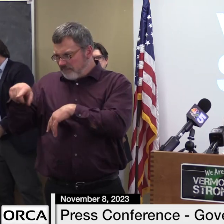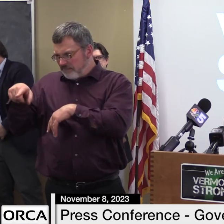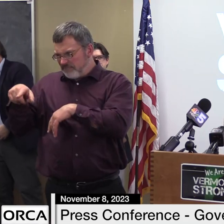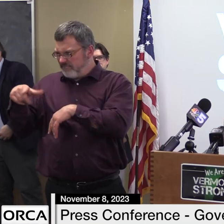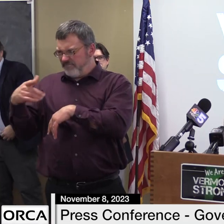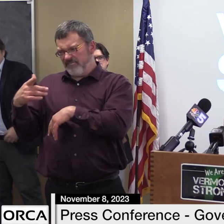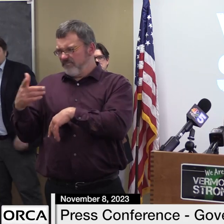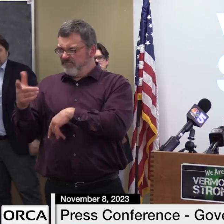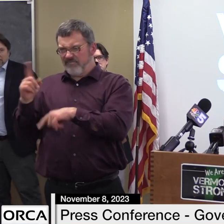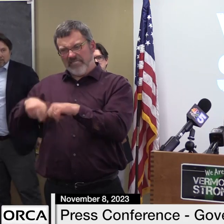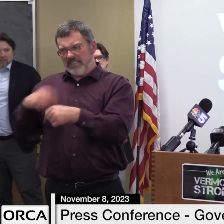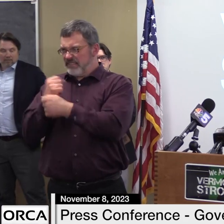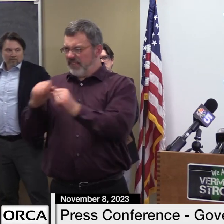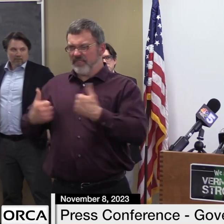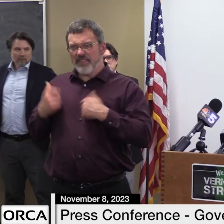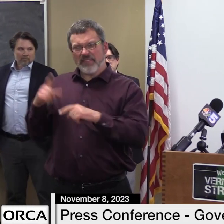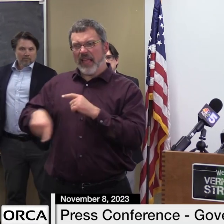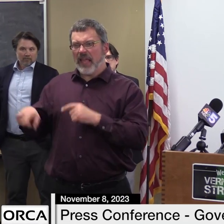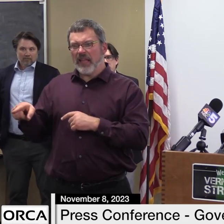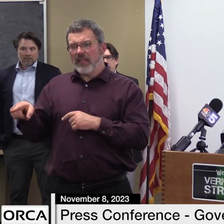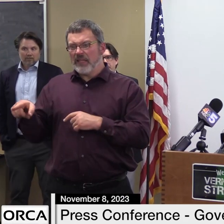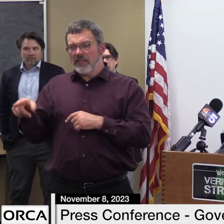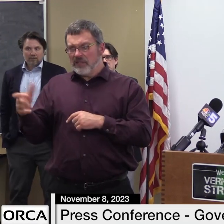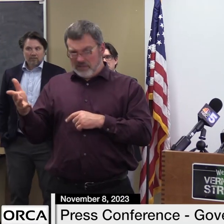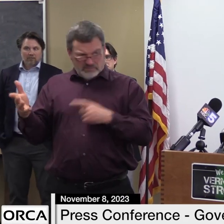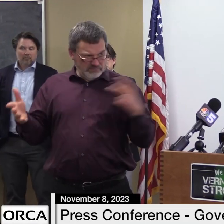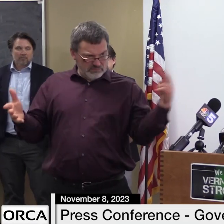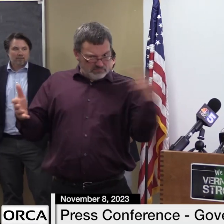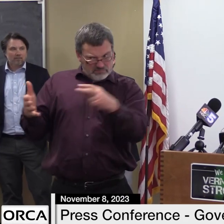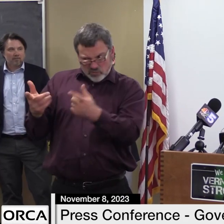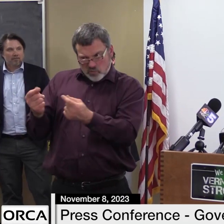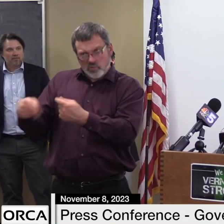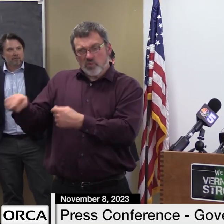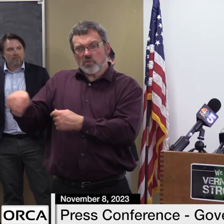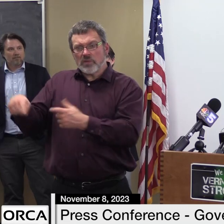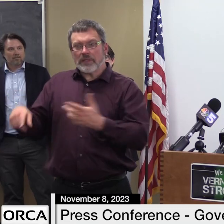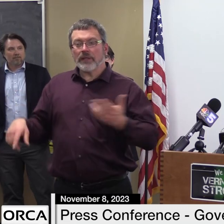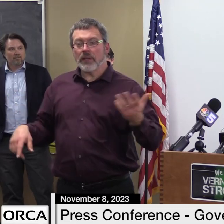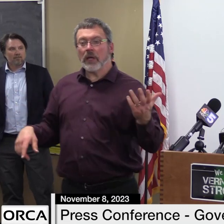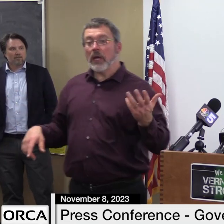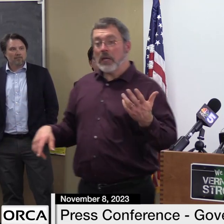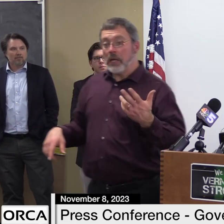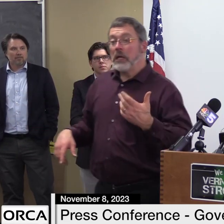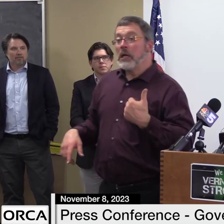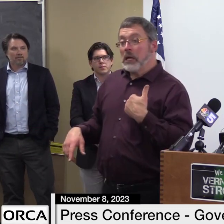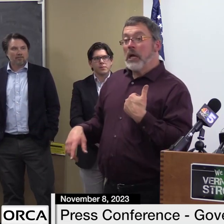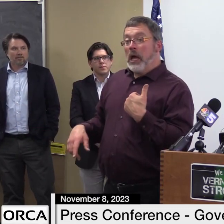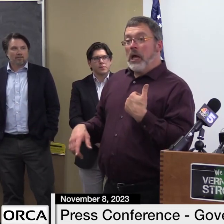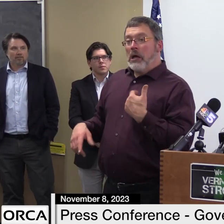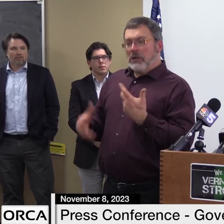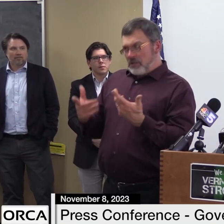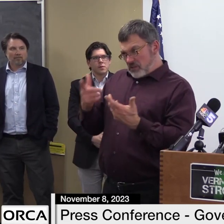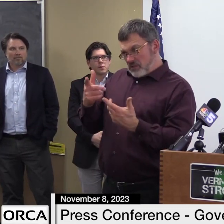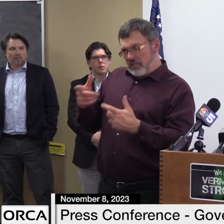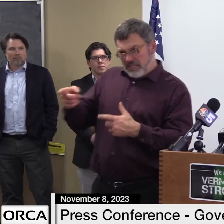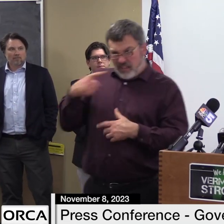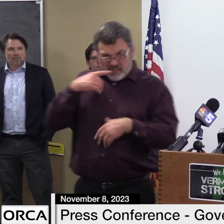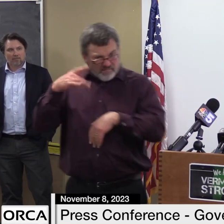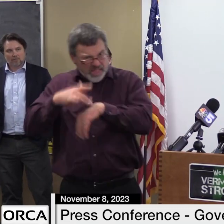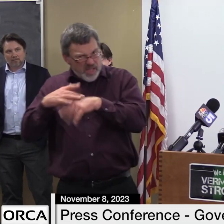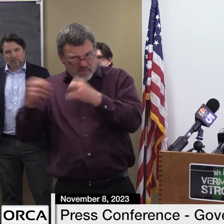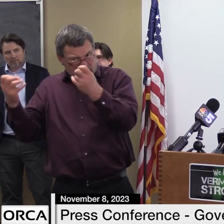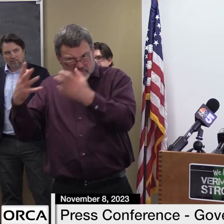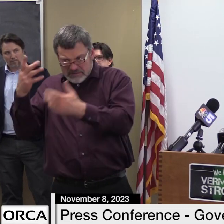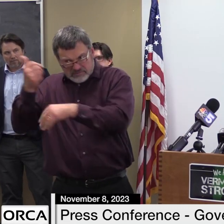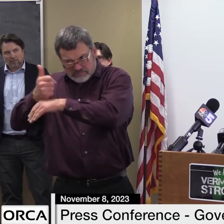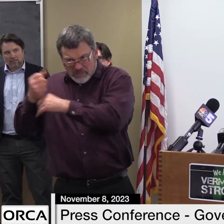that somewhere, but we're talking hundreds, thousands. I from what I hear, we lose thousands